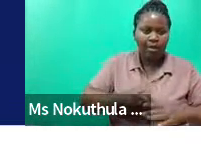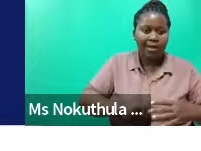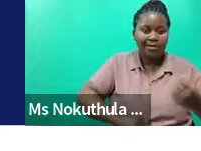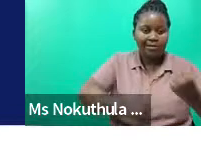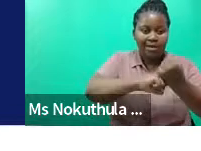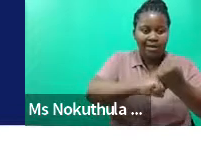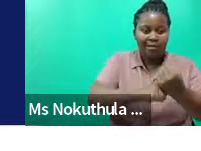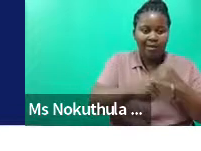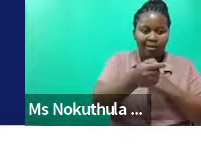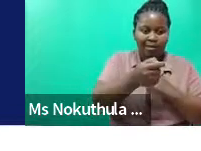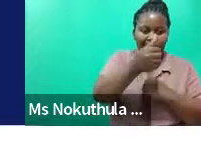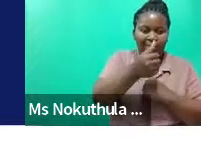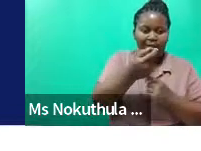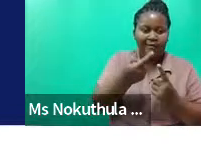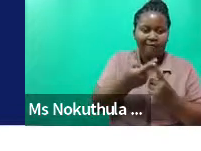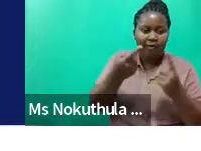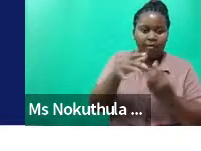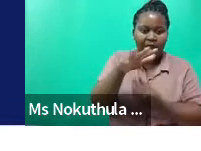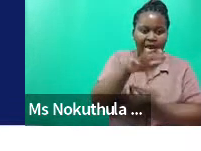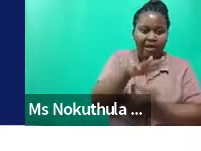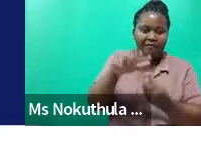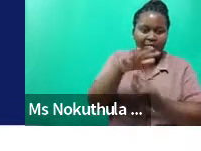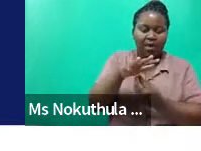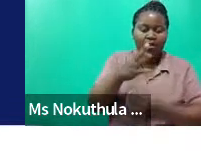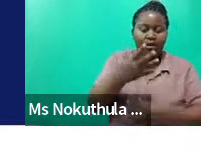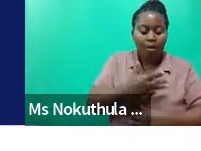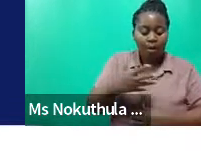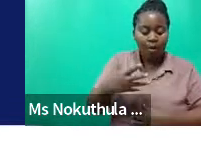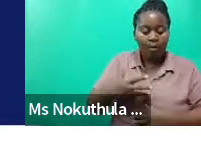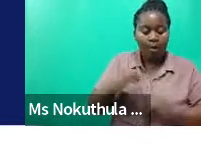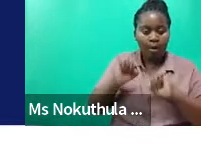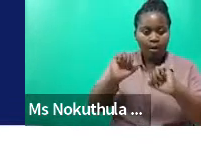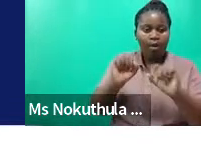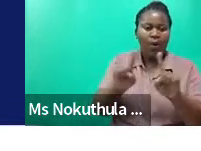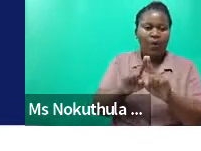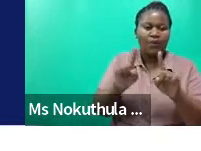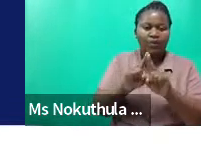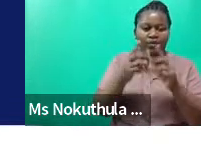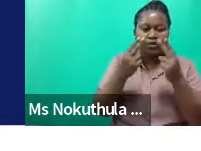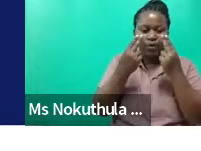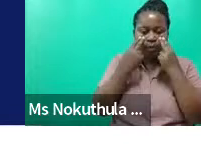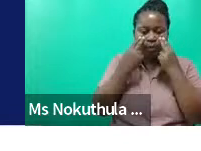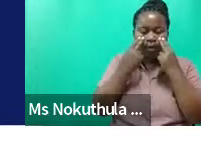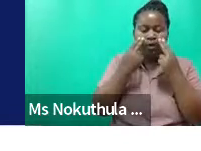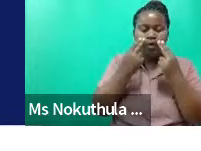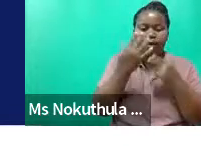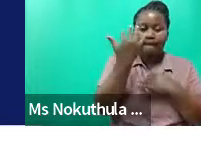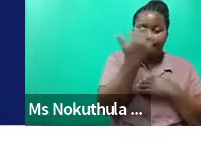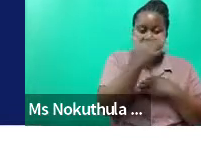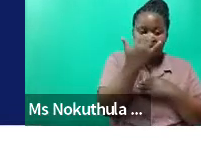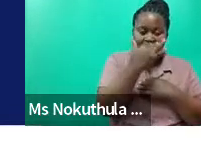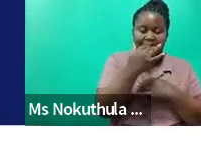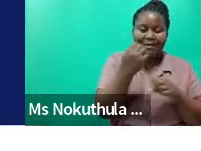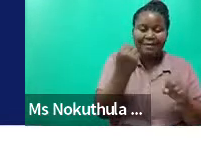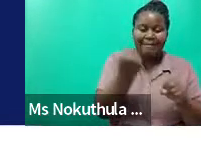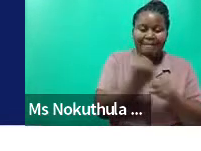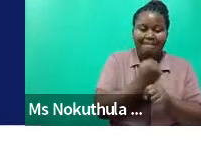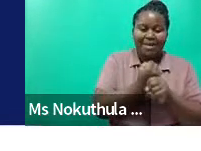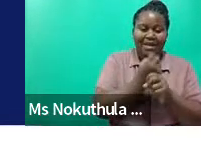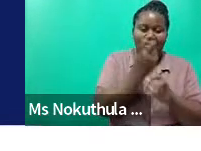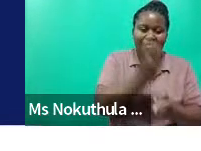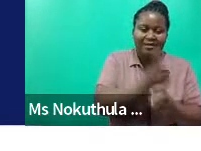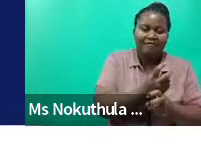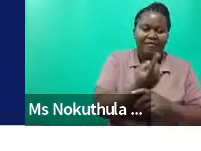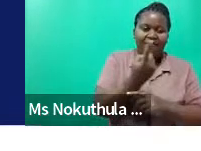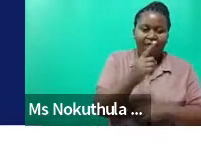her family at home. Her mom is also blind, partially sighted, and it made it a little bit difficult for her mom